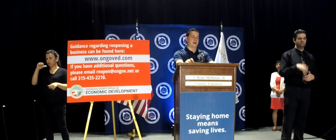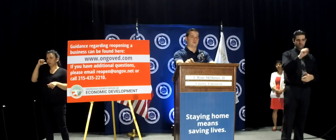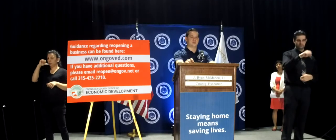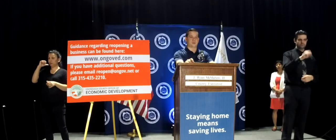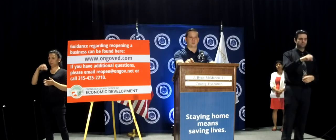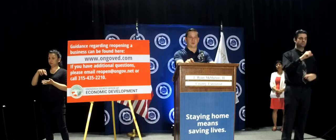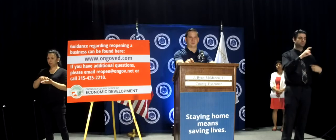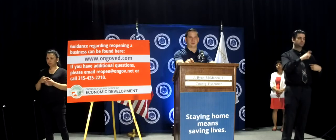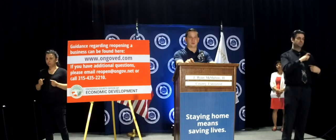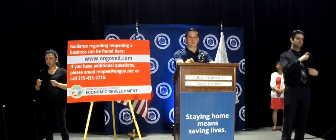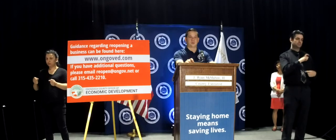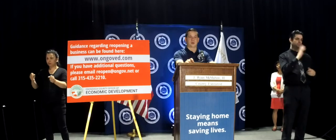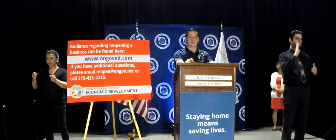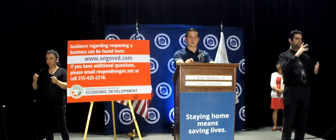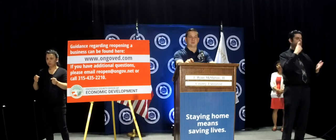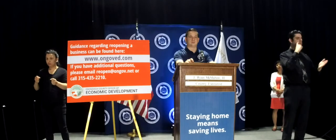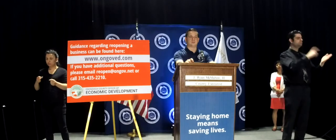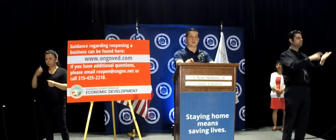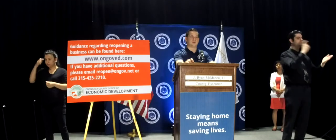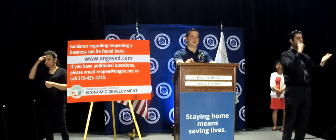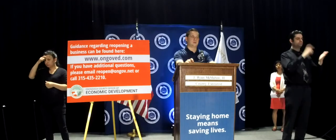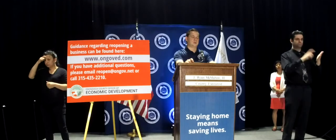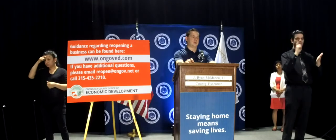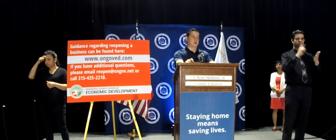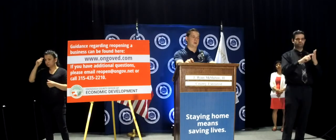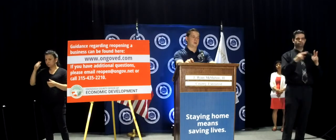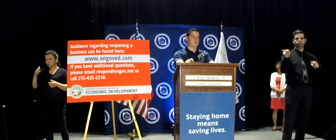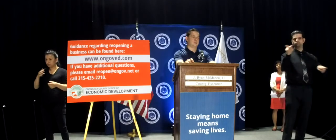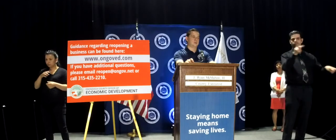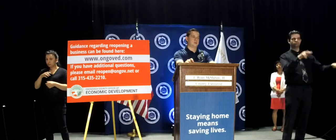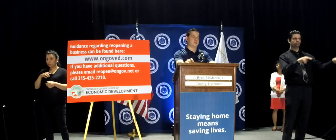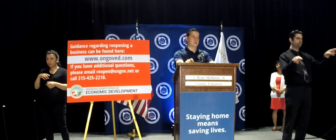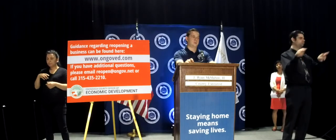I'm confident that they'll do the right thing. And